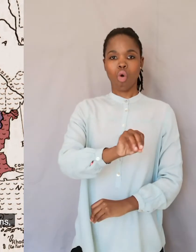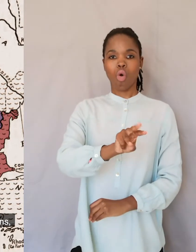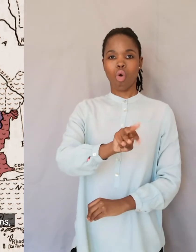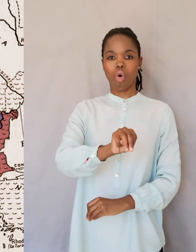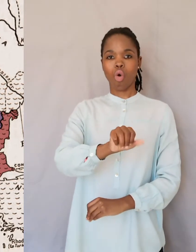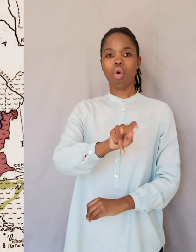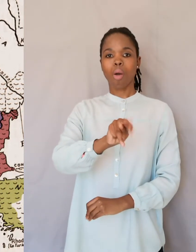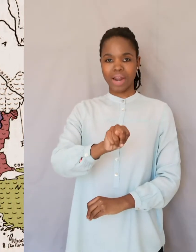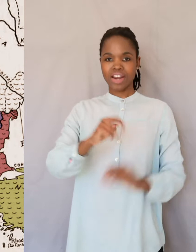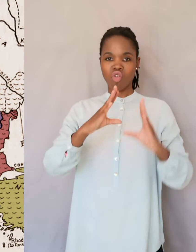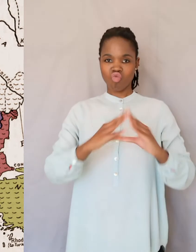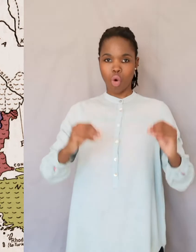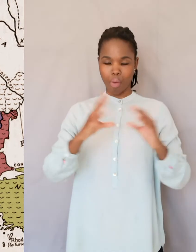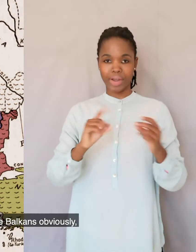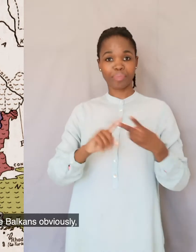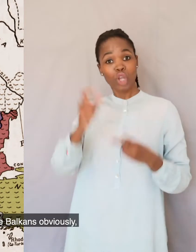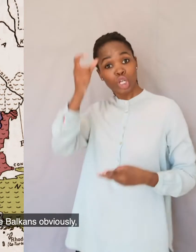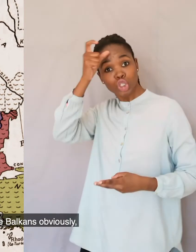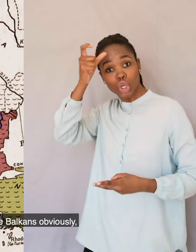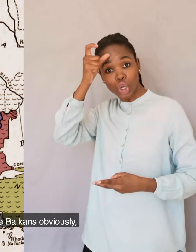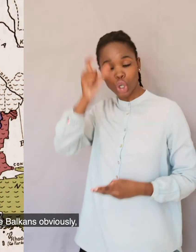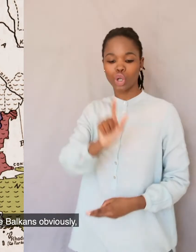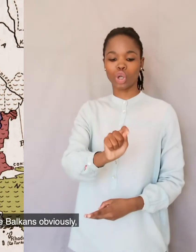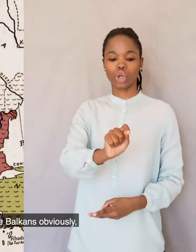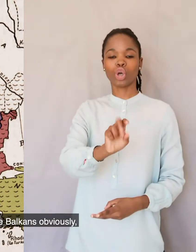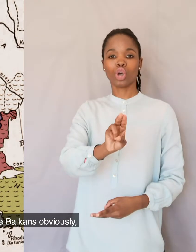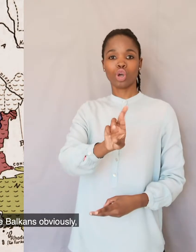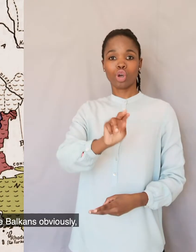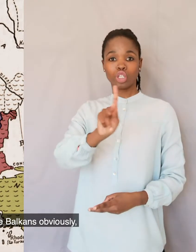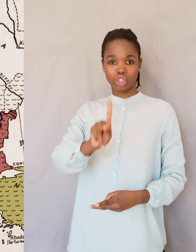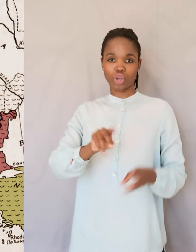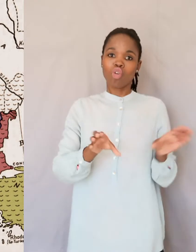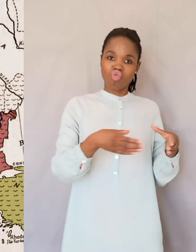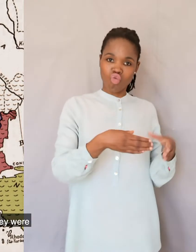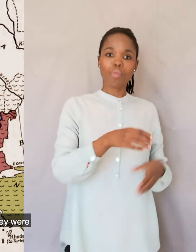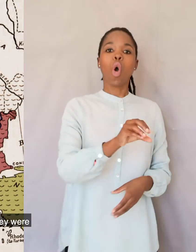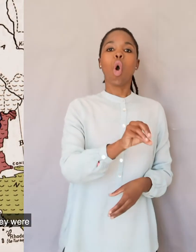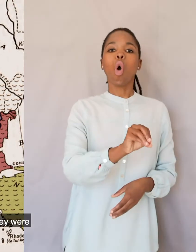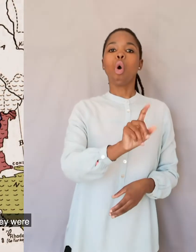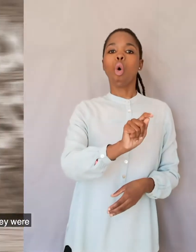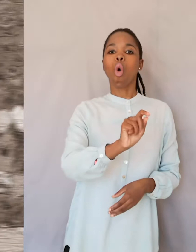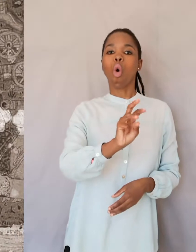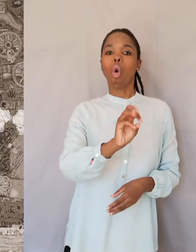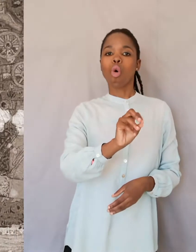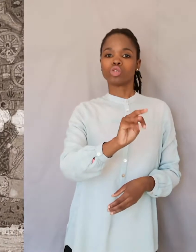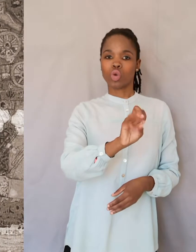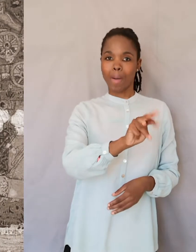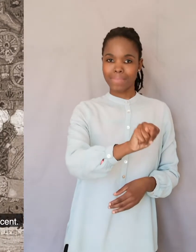the Ottomans, the Turks, who were putting pressure on the Balkans. Obviously, from that point of view, they were